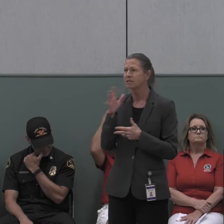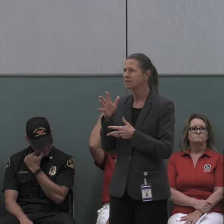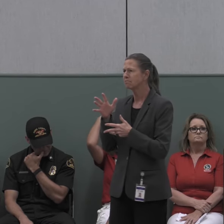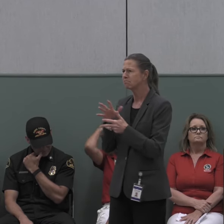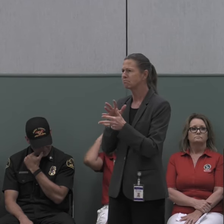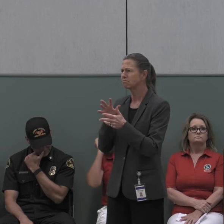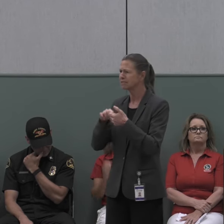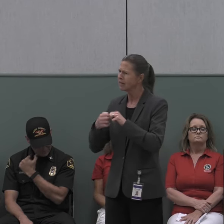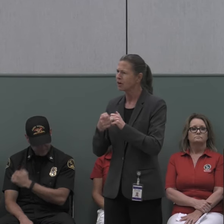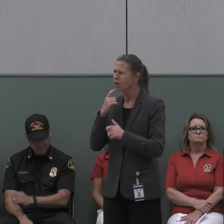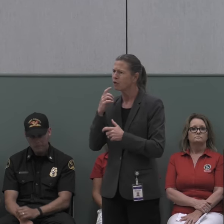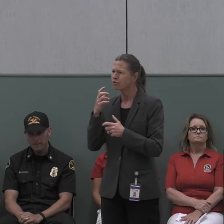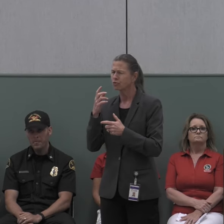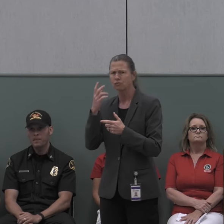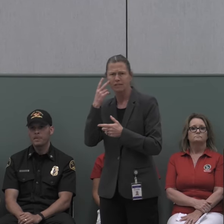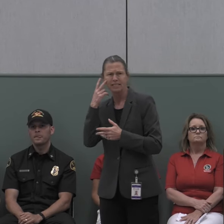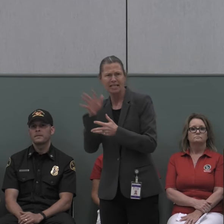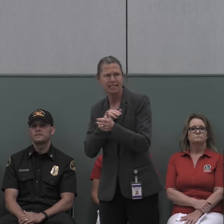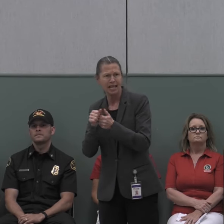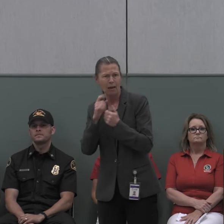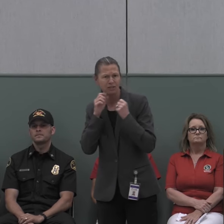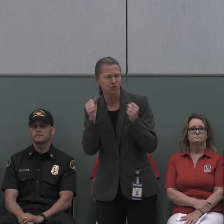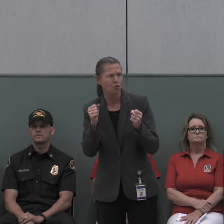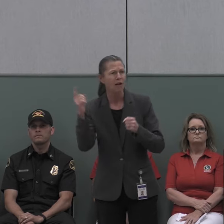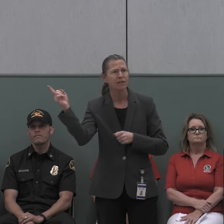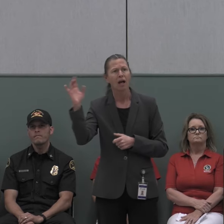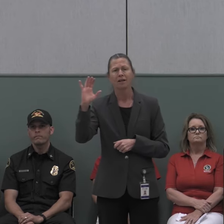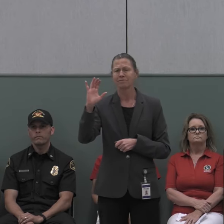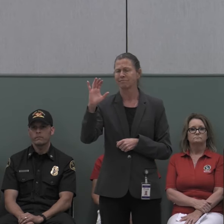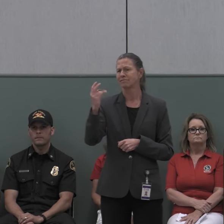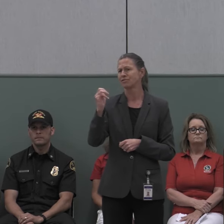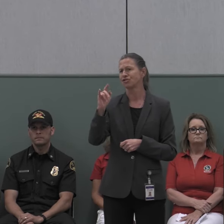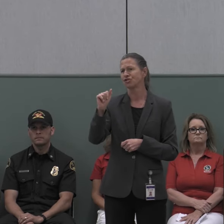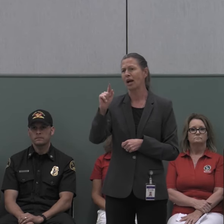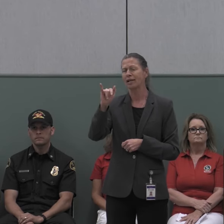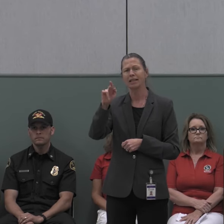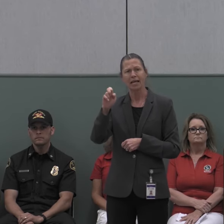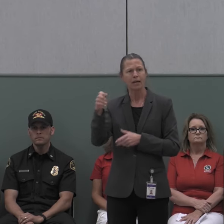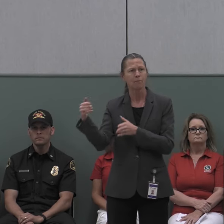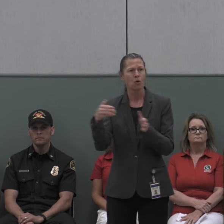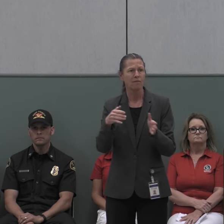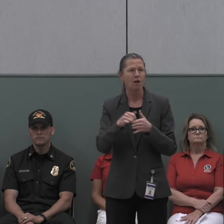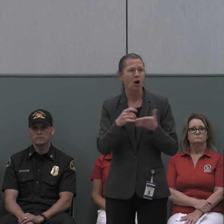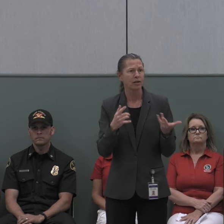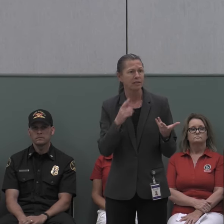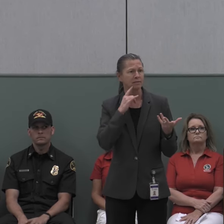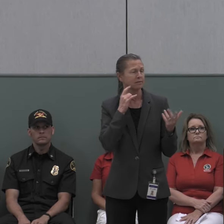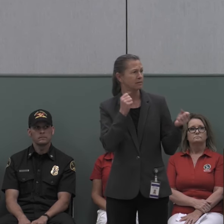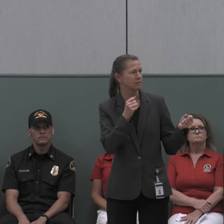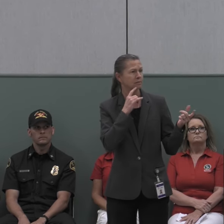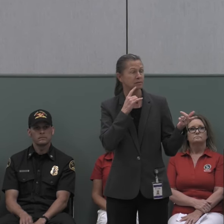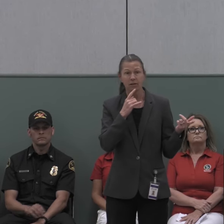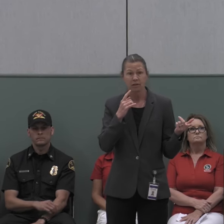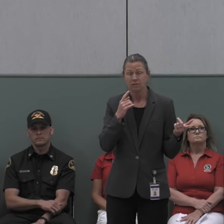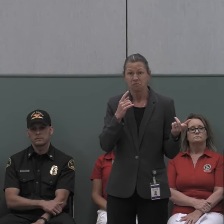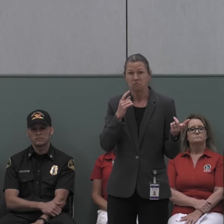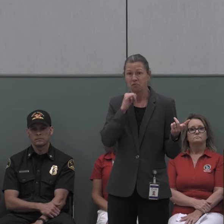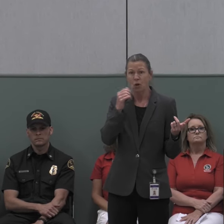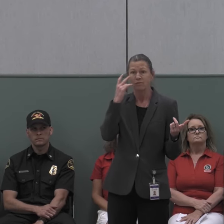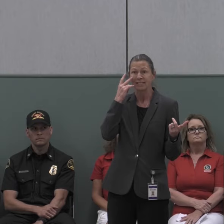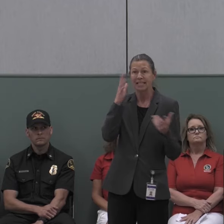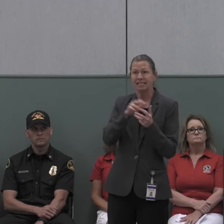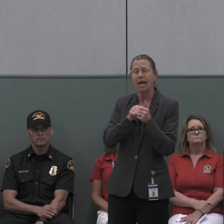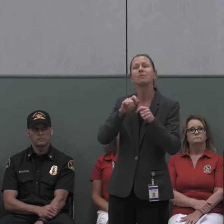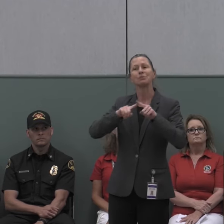down China Lake Boulevard or driving through the neighborhoods in Ridgecrest. It's tough to see the damage, but we know it's there when you open the door. And that's